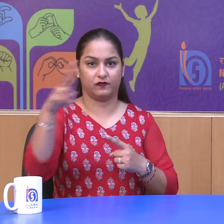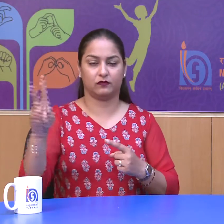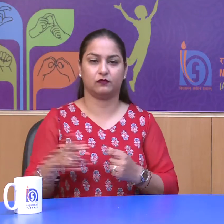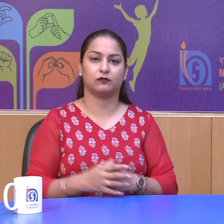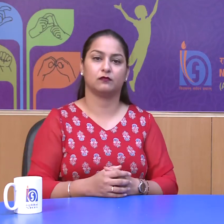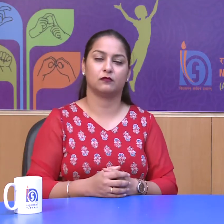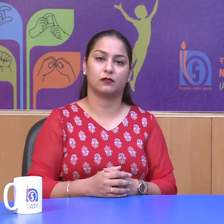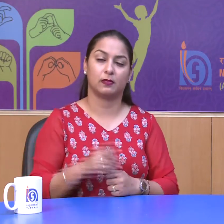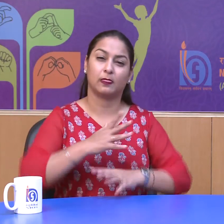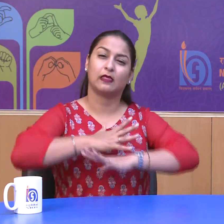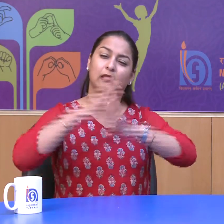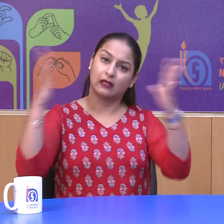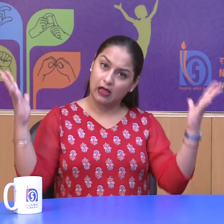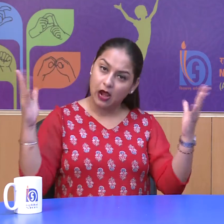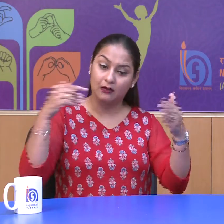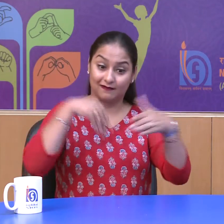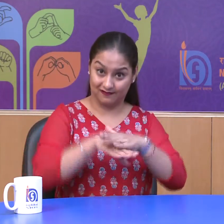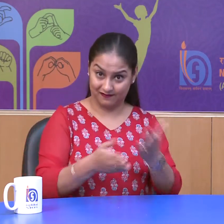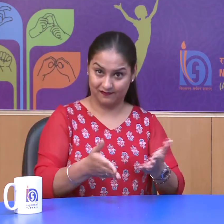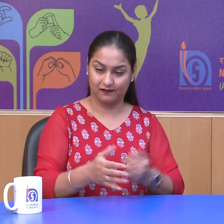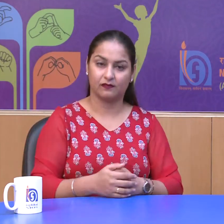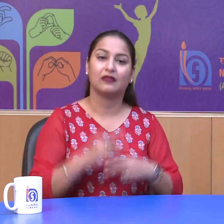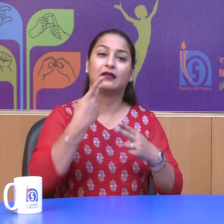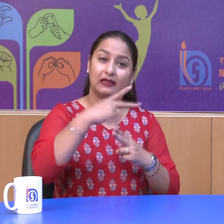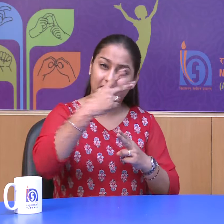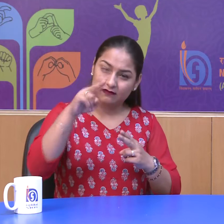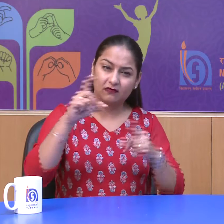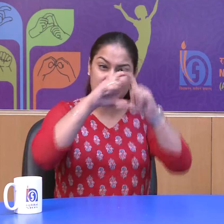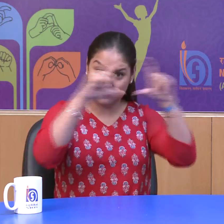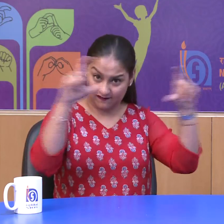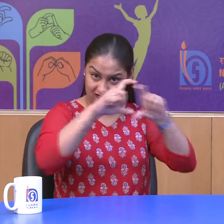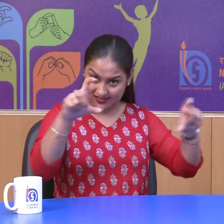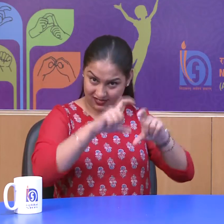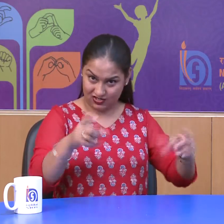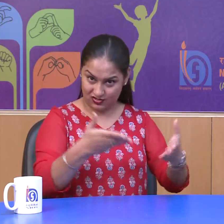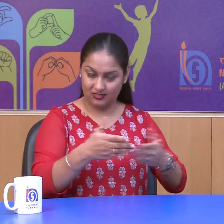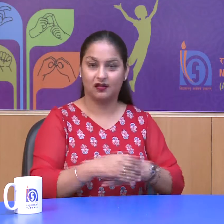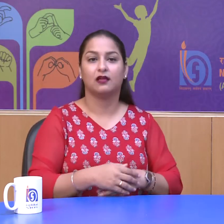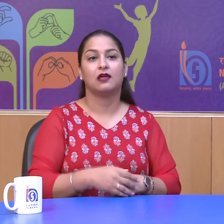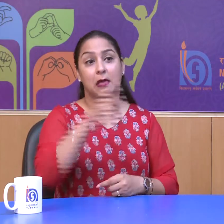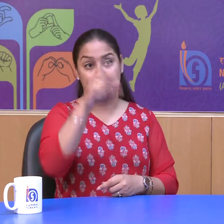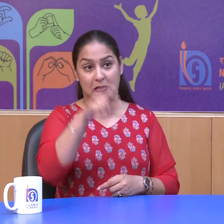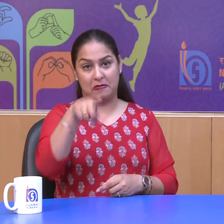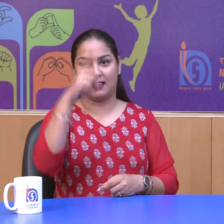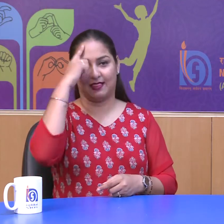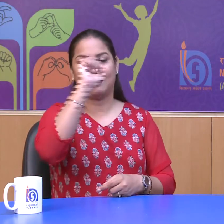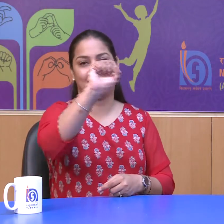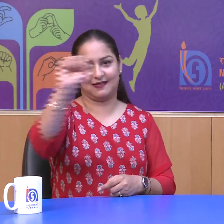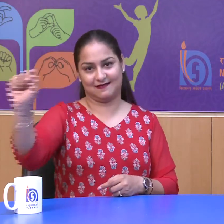a great extent, various definitions on public opinion include the